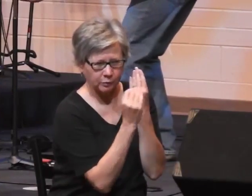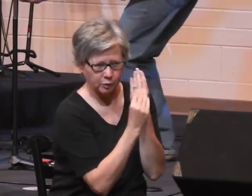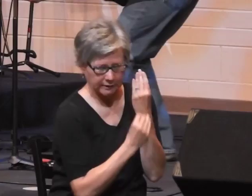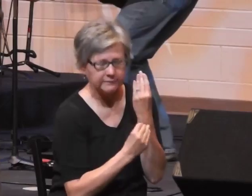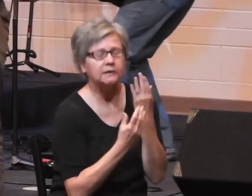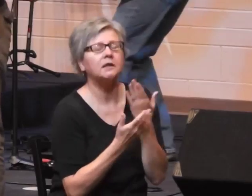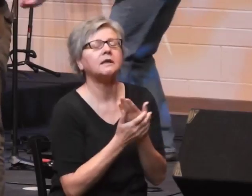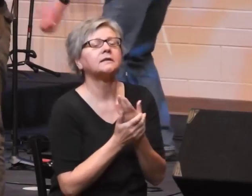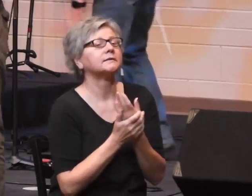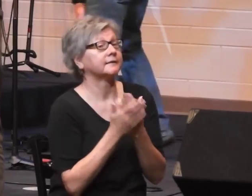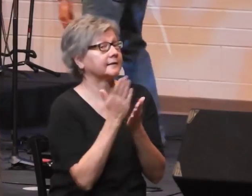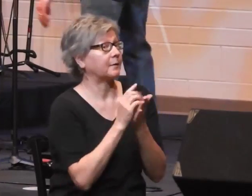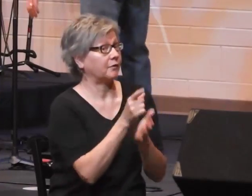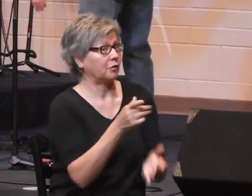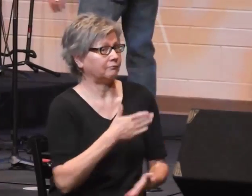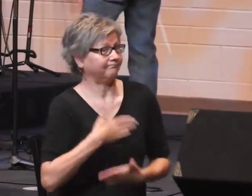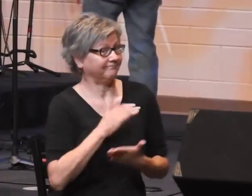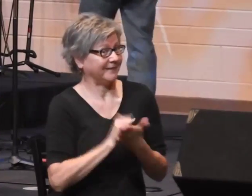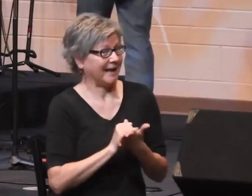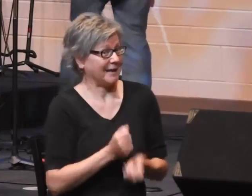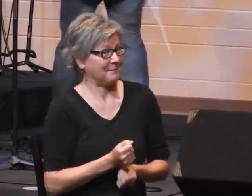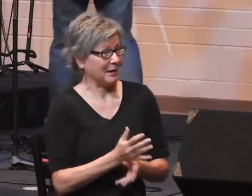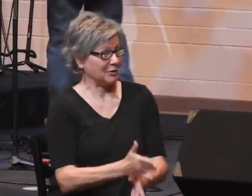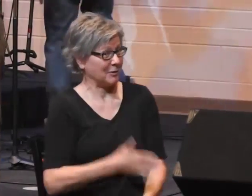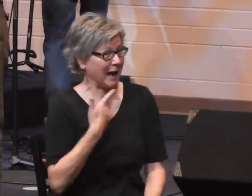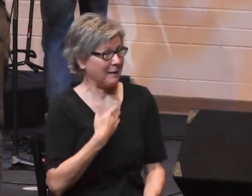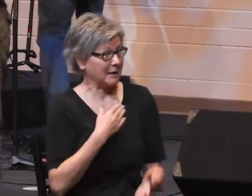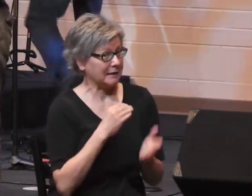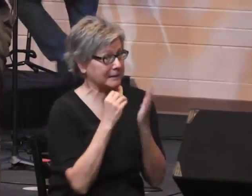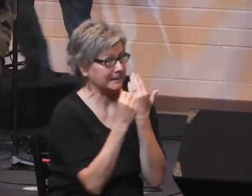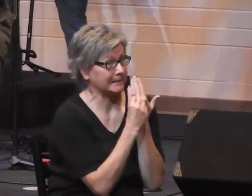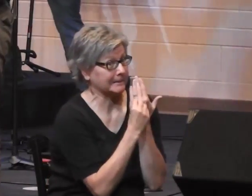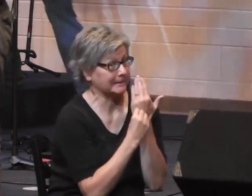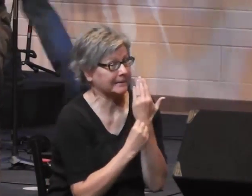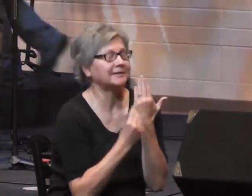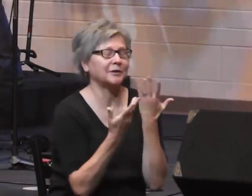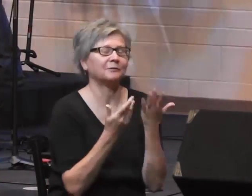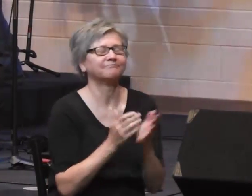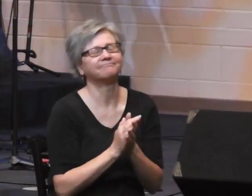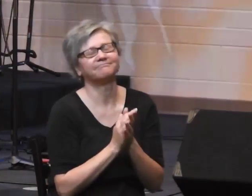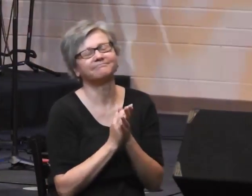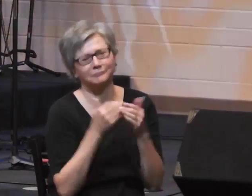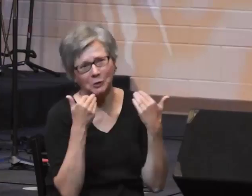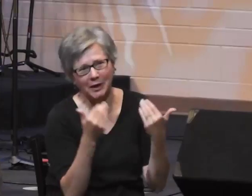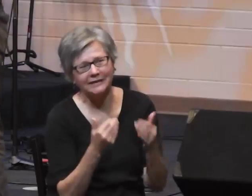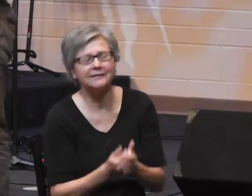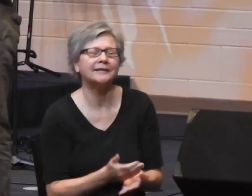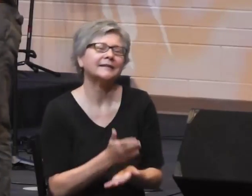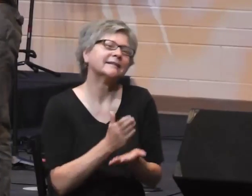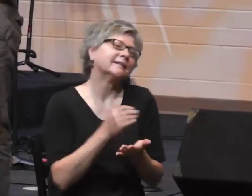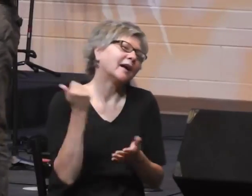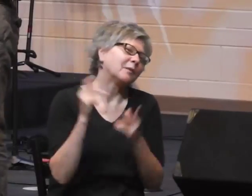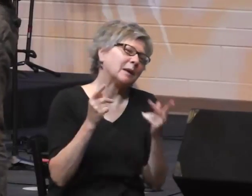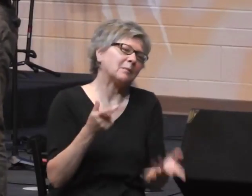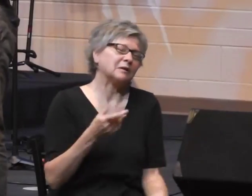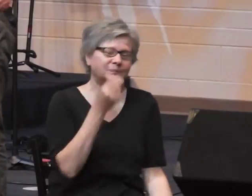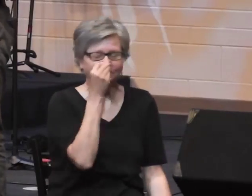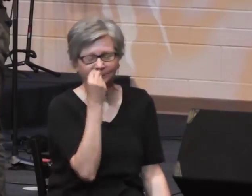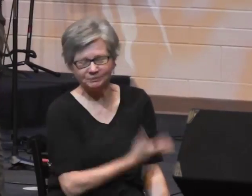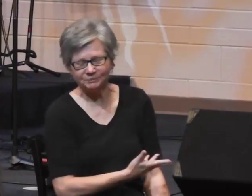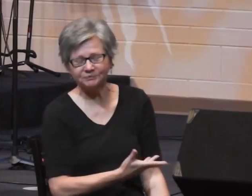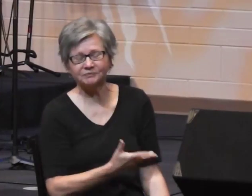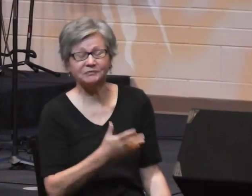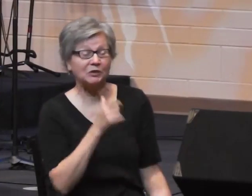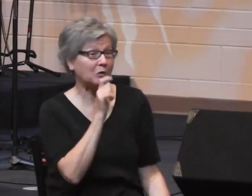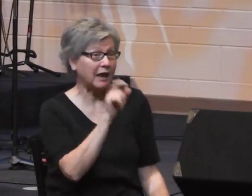stuff. Some of you really like filling in the blank. It makes you happy to fill in the blanks, so you're welcome. Some of you don't. If you don't fill them in, that's